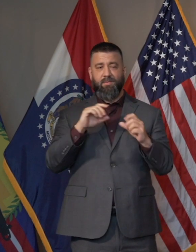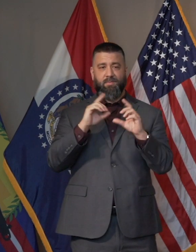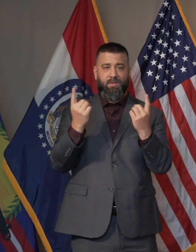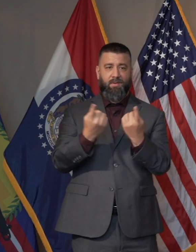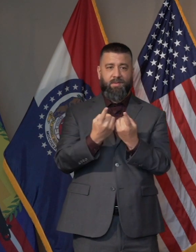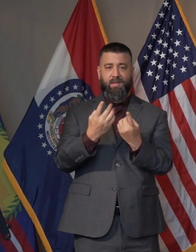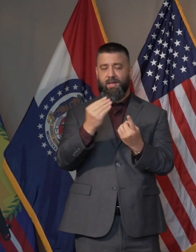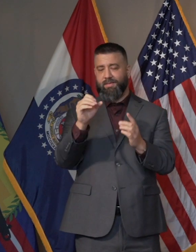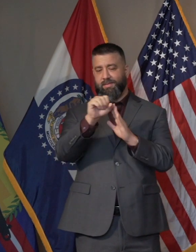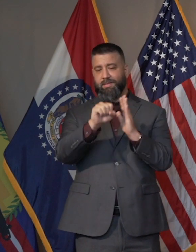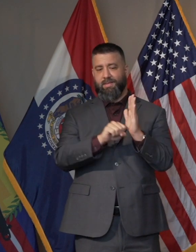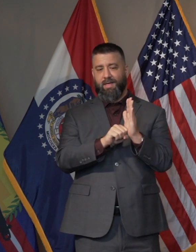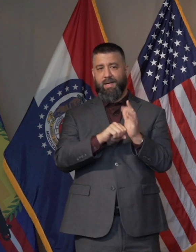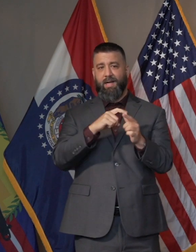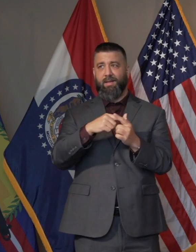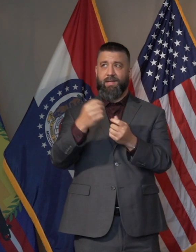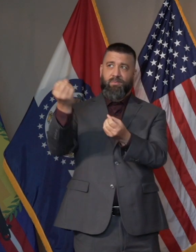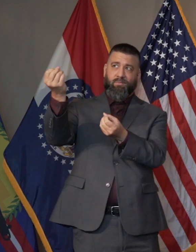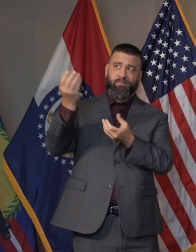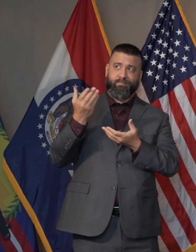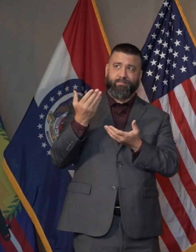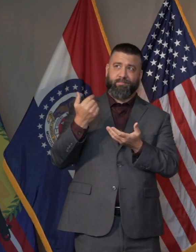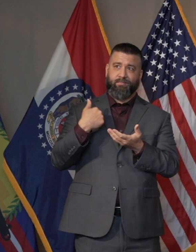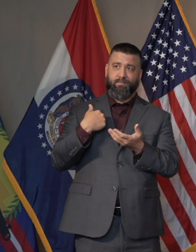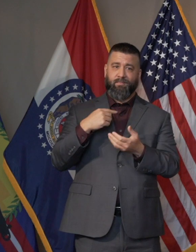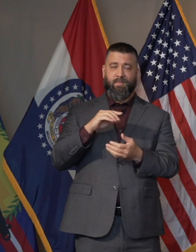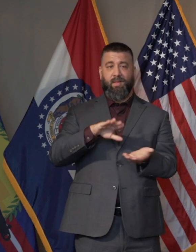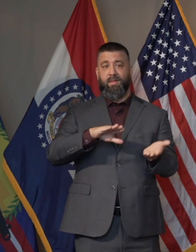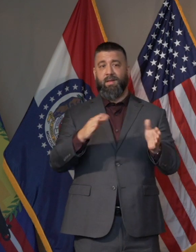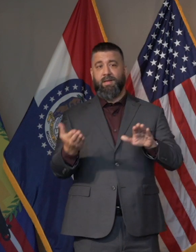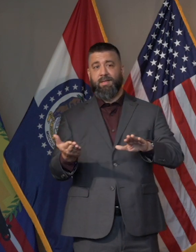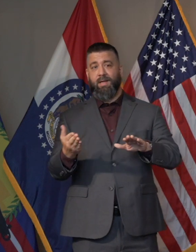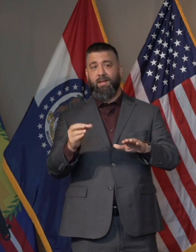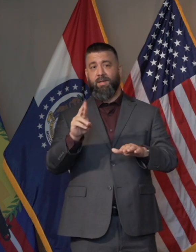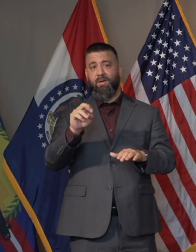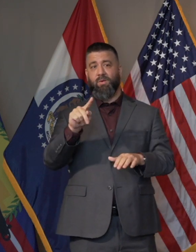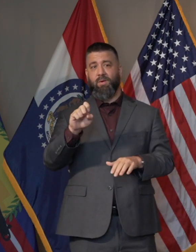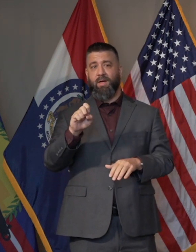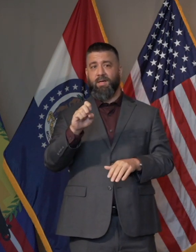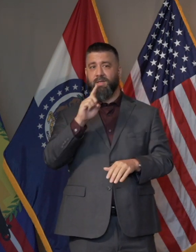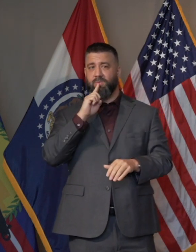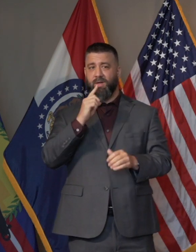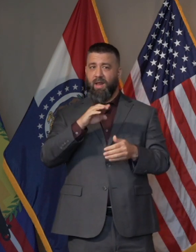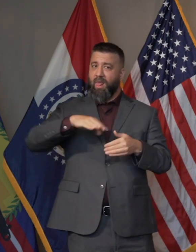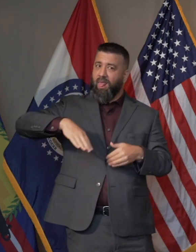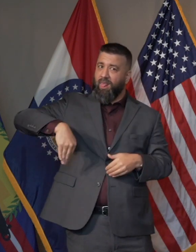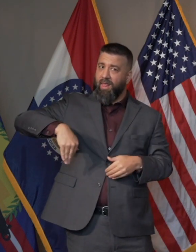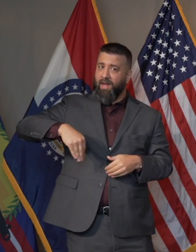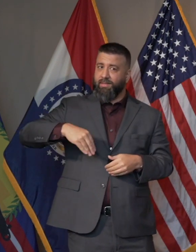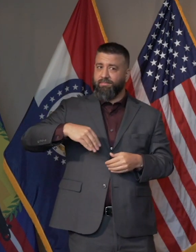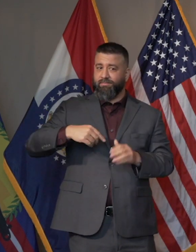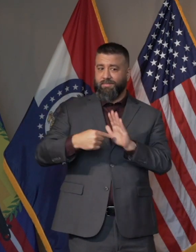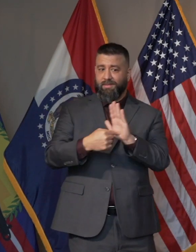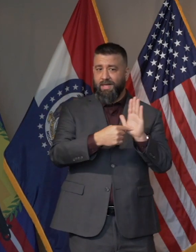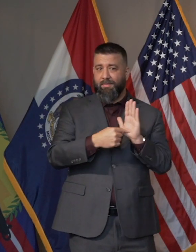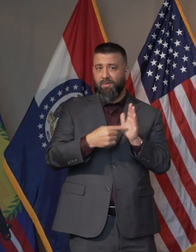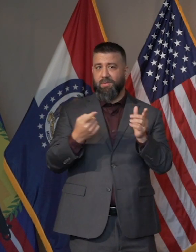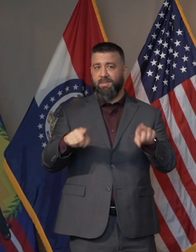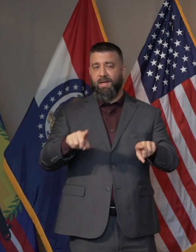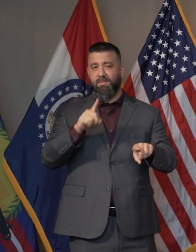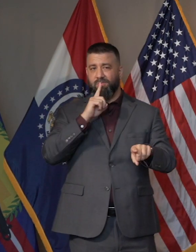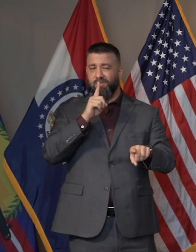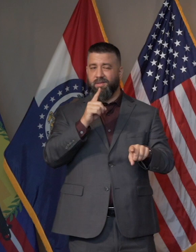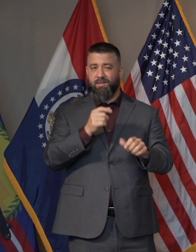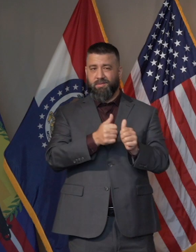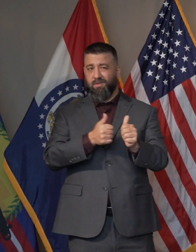state, and then those reports back to the public. So the death rate is an extraordinarily late indicator of what's actually happening in the